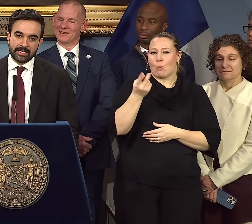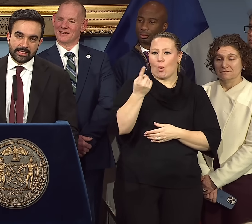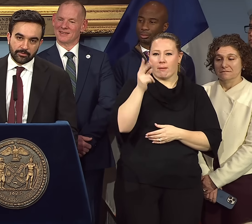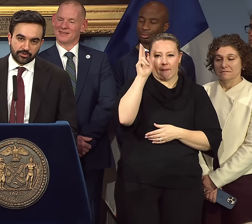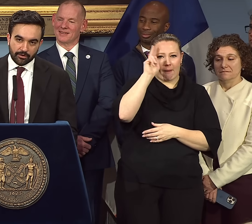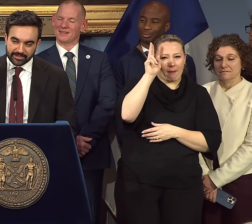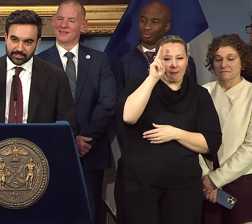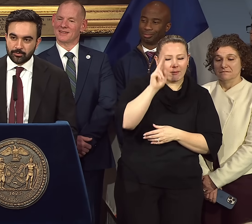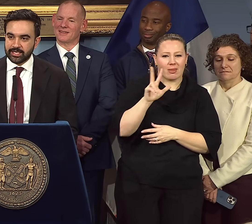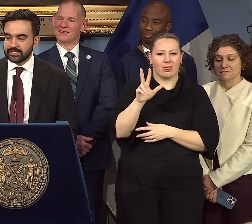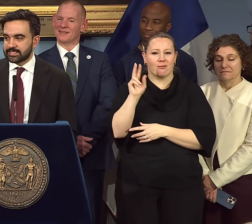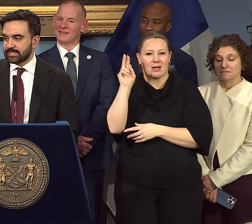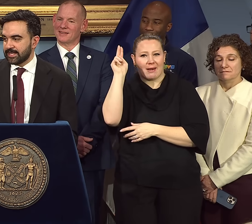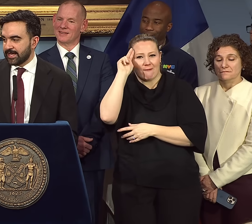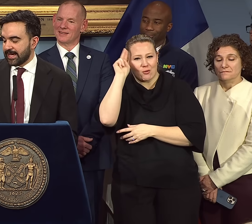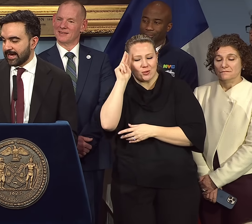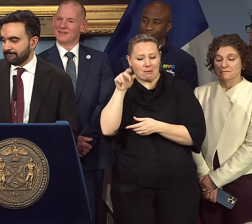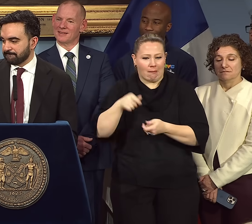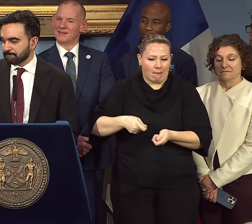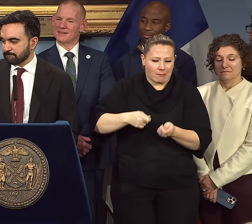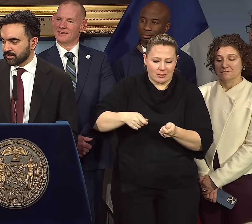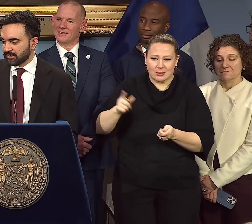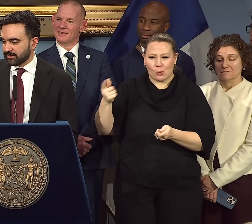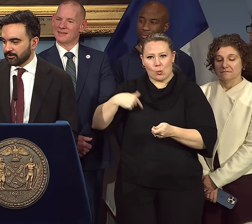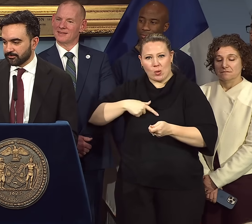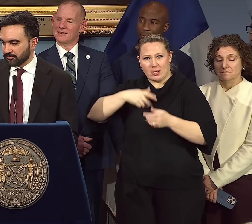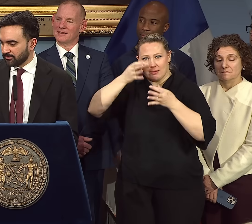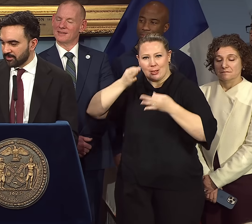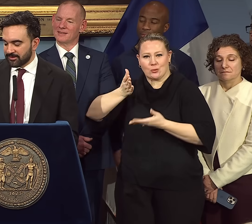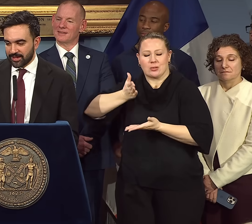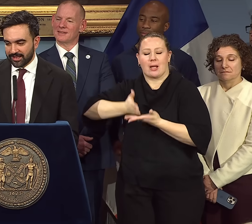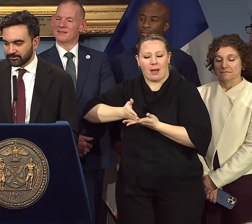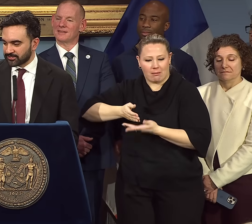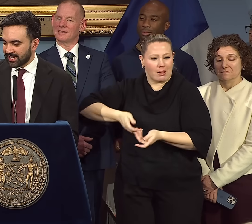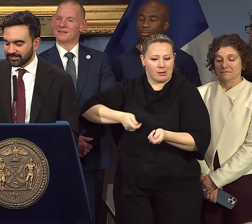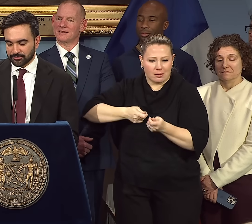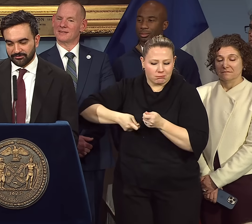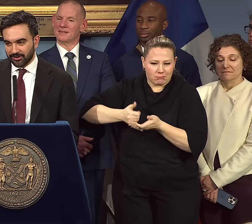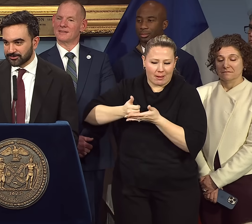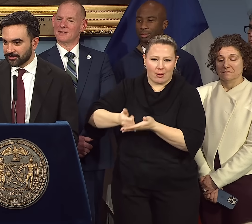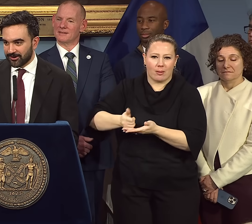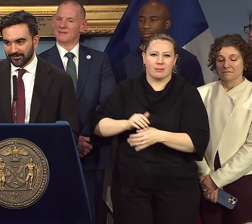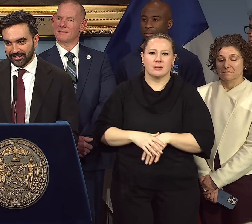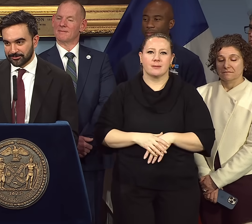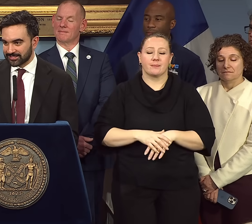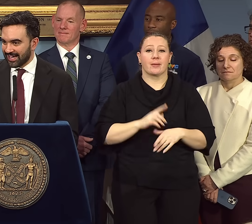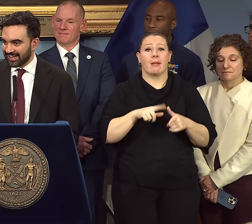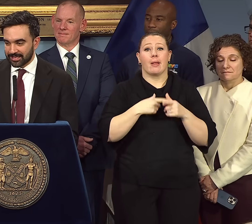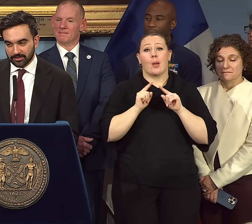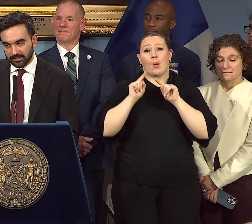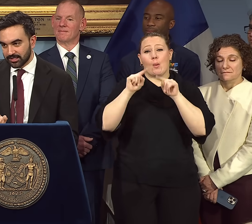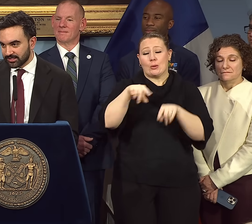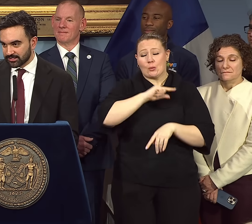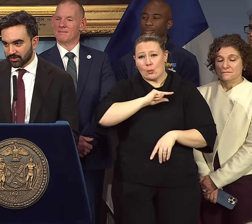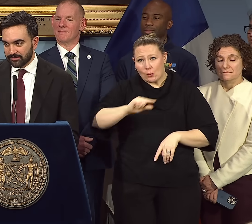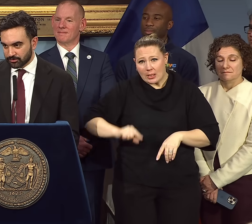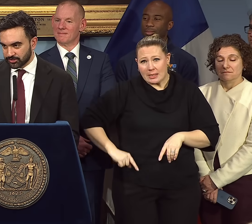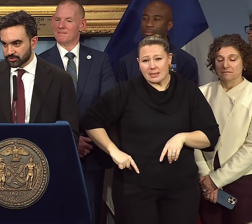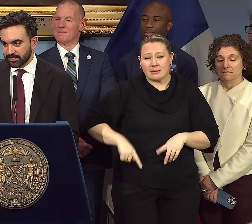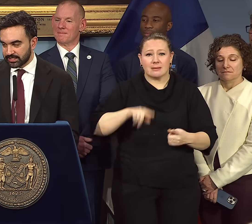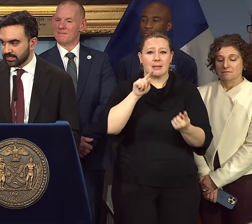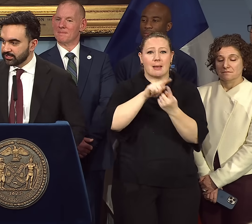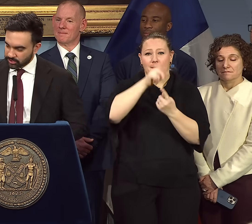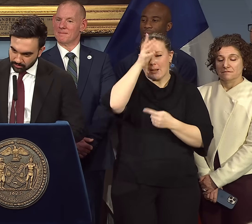in. We drove into Queens. We met a man whose tires were far too low and he was not able to drive